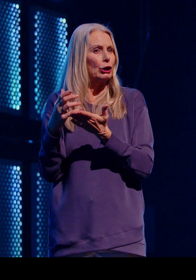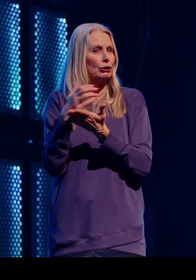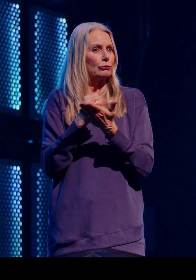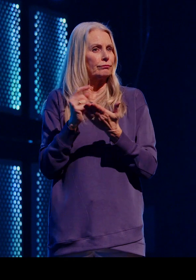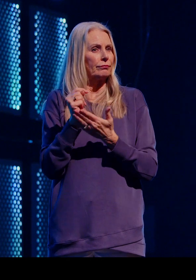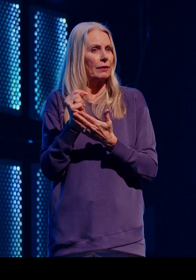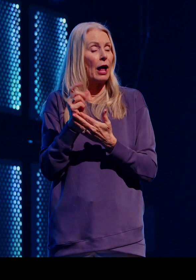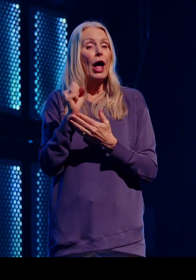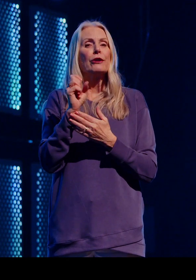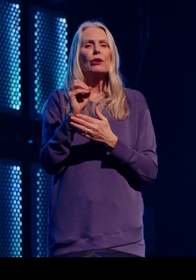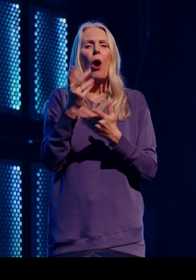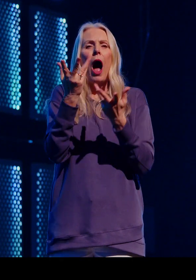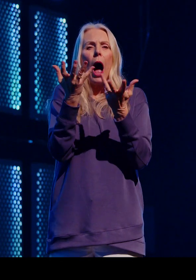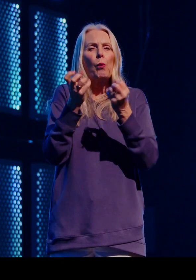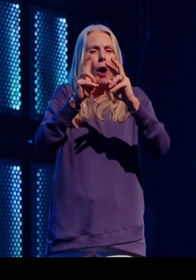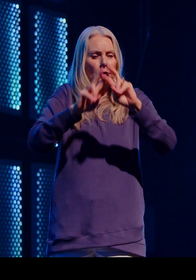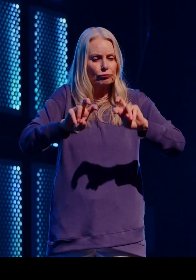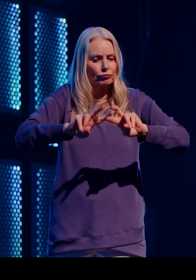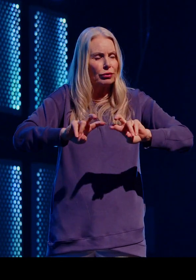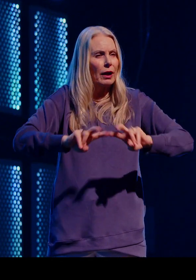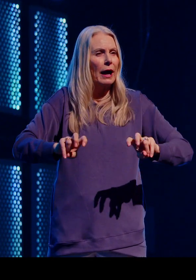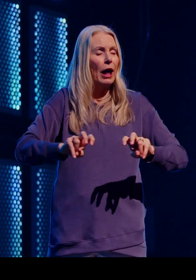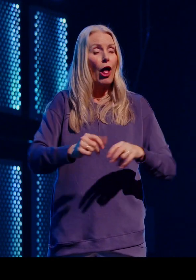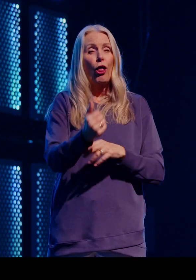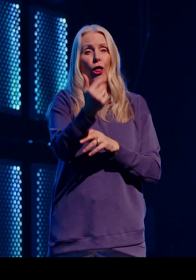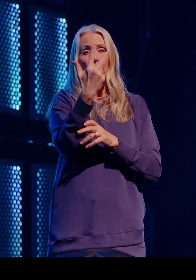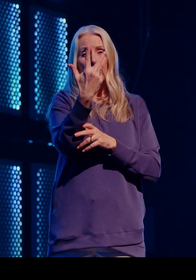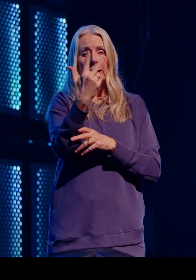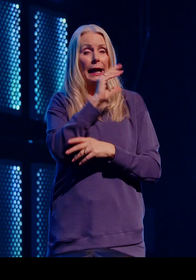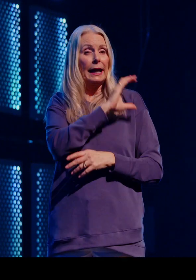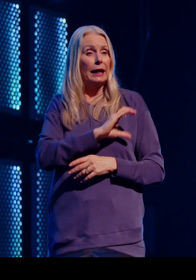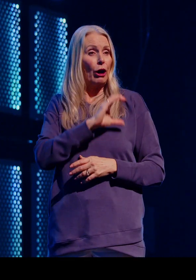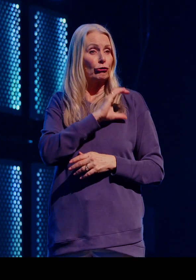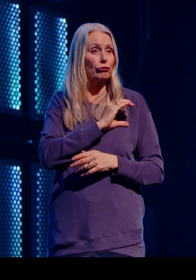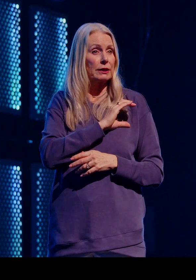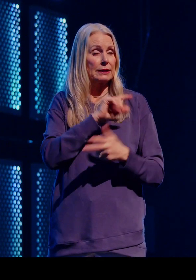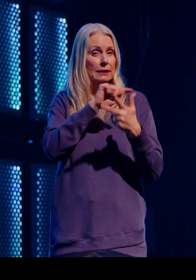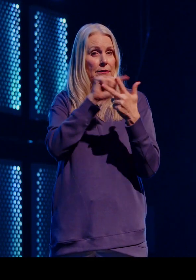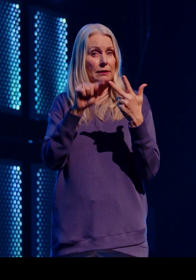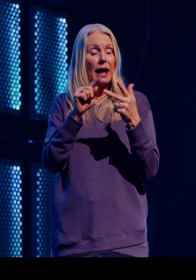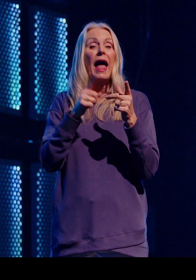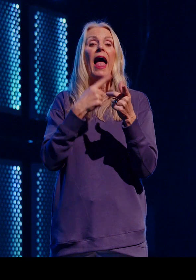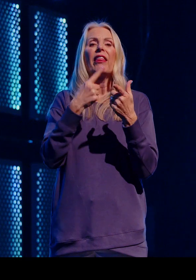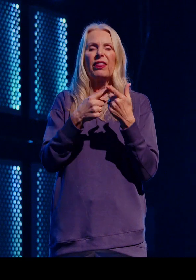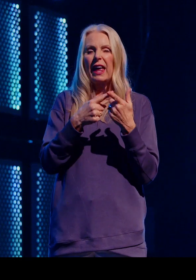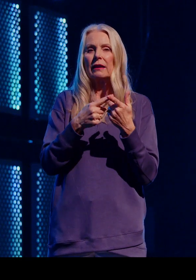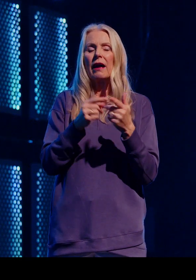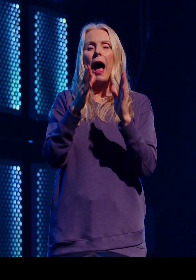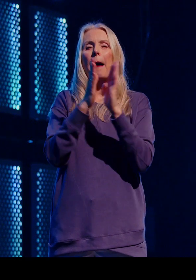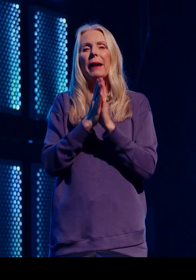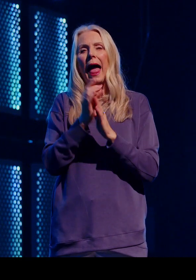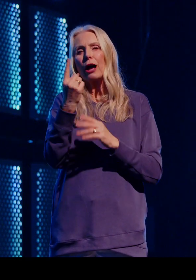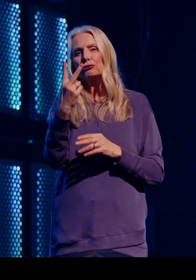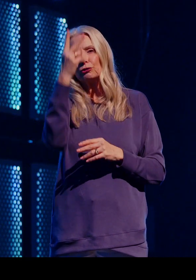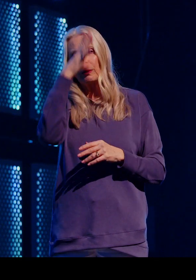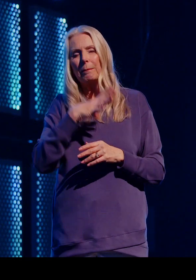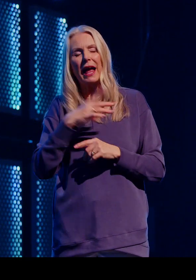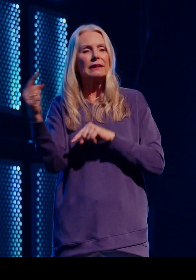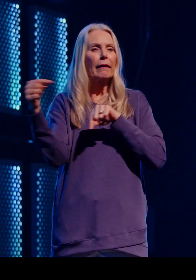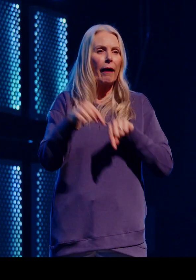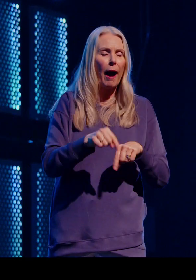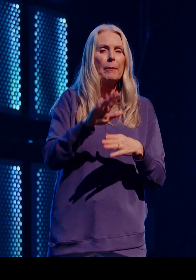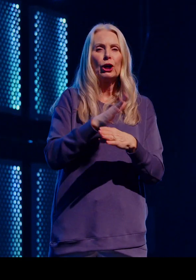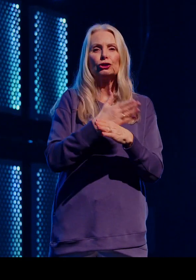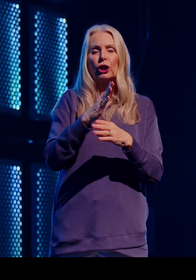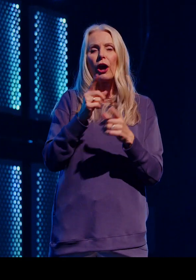big picture and break it down. We're going to look at three characteristics from this, and then I'm going to introduce a couple of guys who are going to come share. We're going to have a video, then Joe's